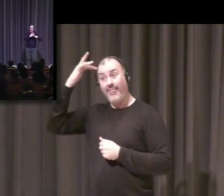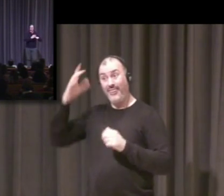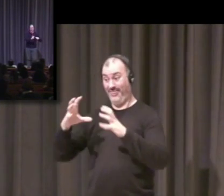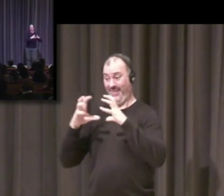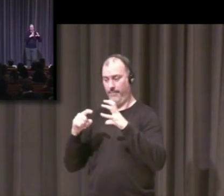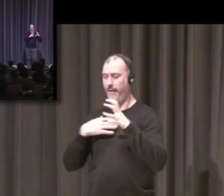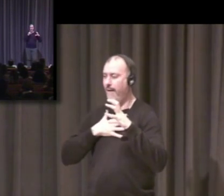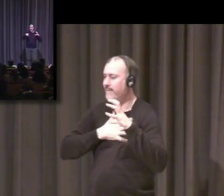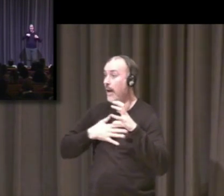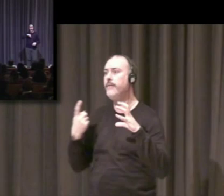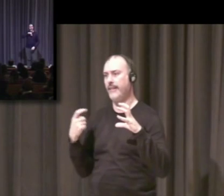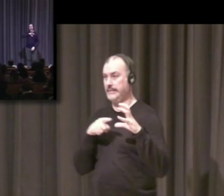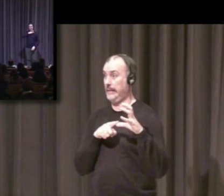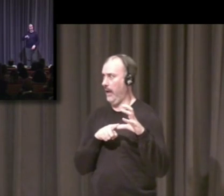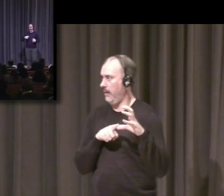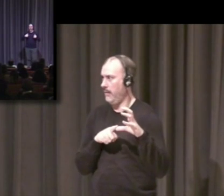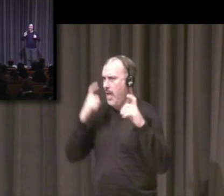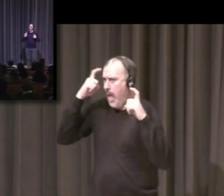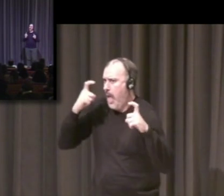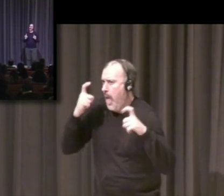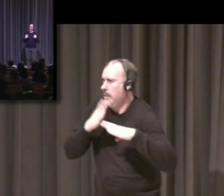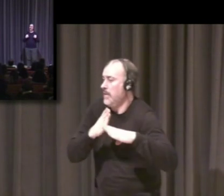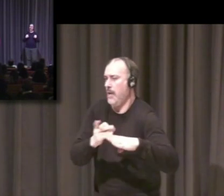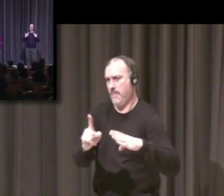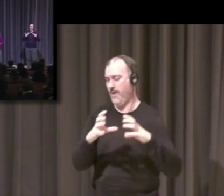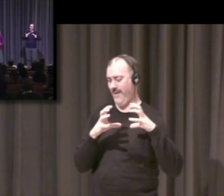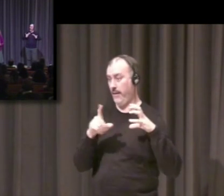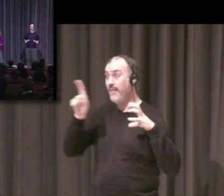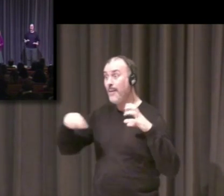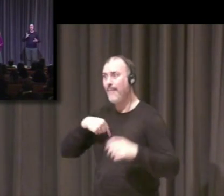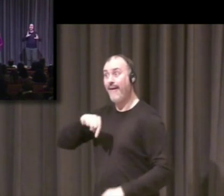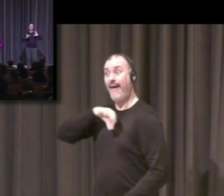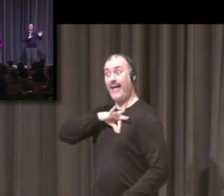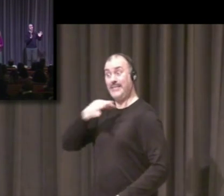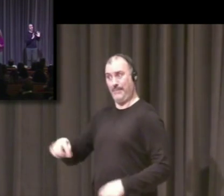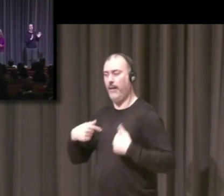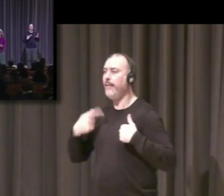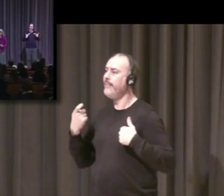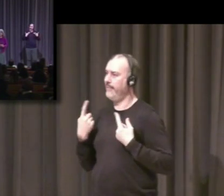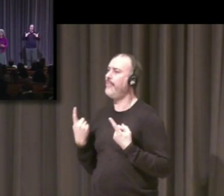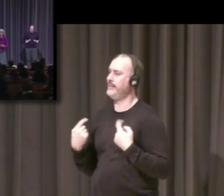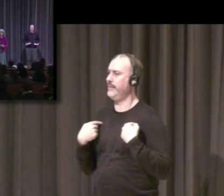and enjoy a communication experience. One of the